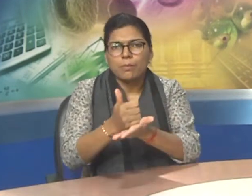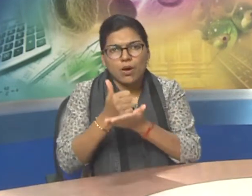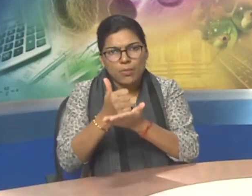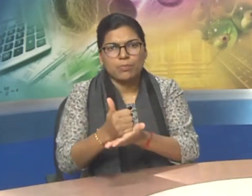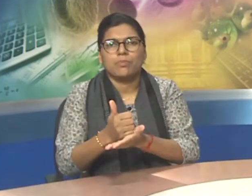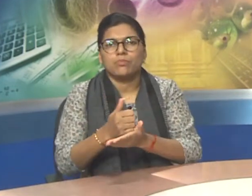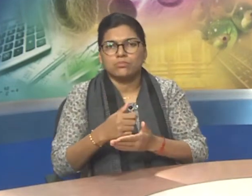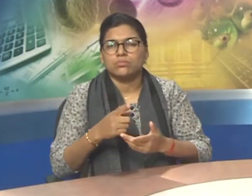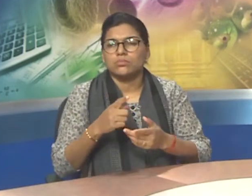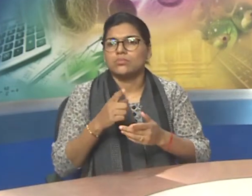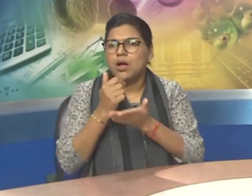assistance,